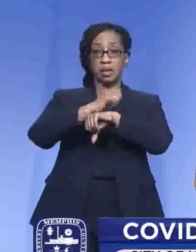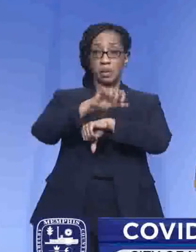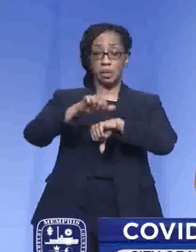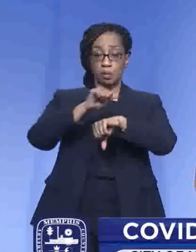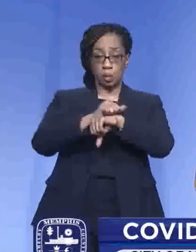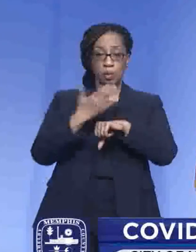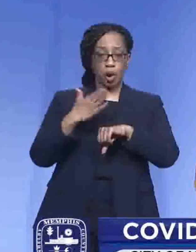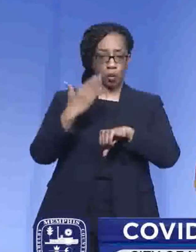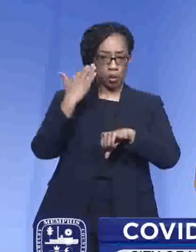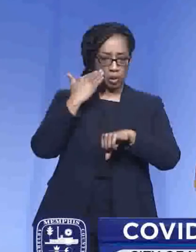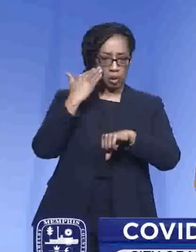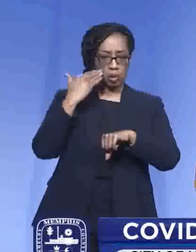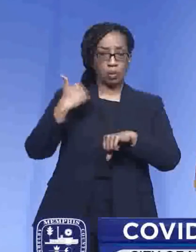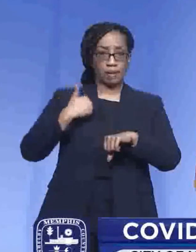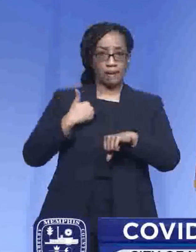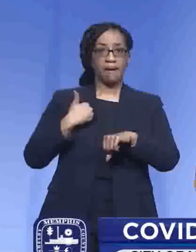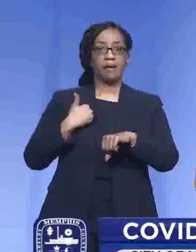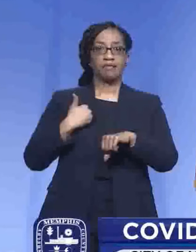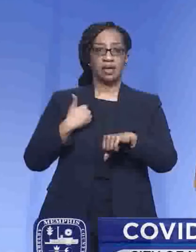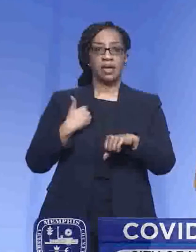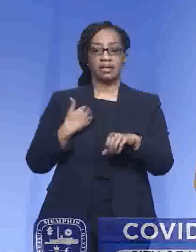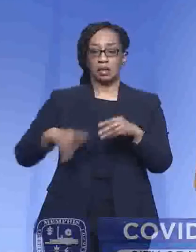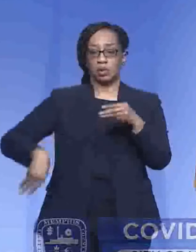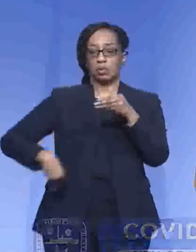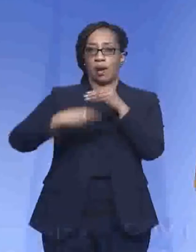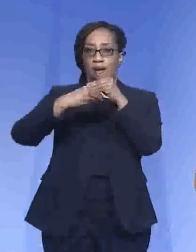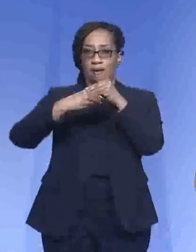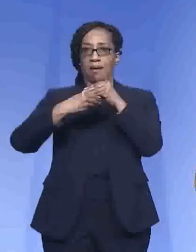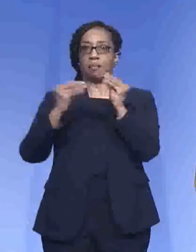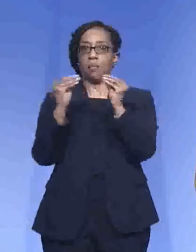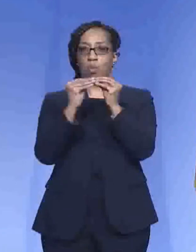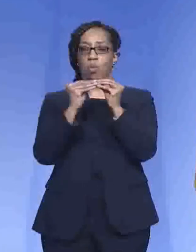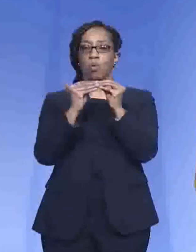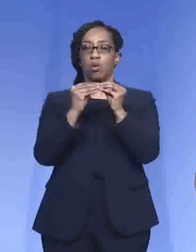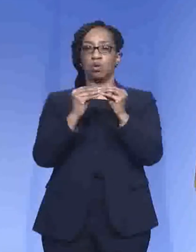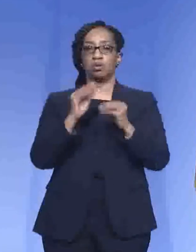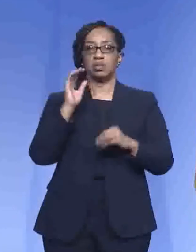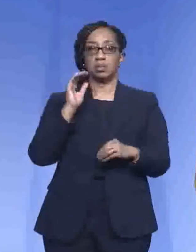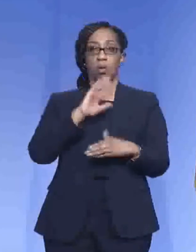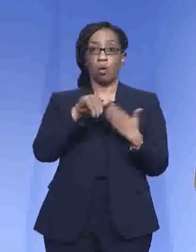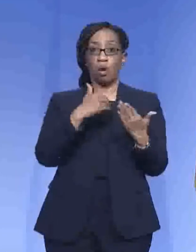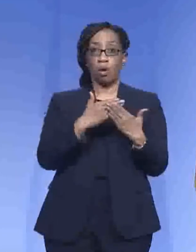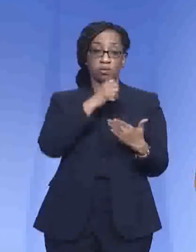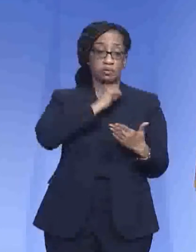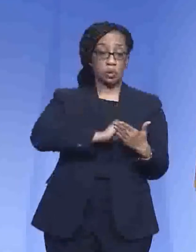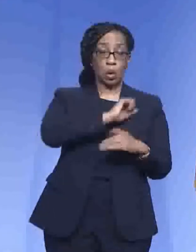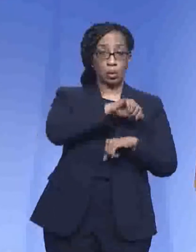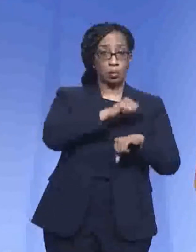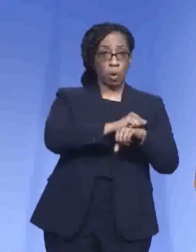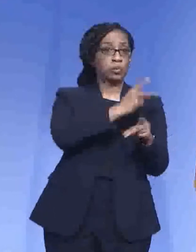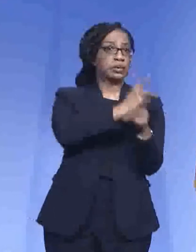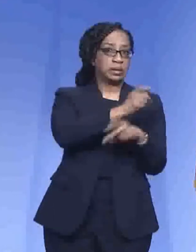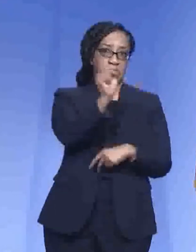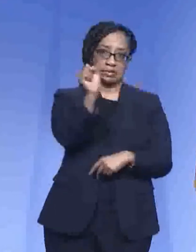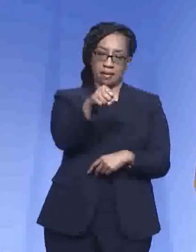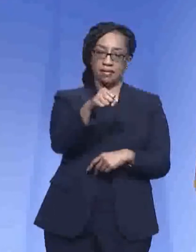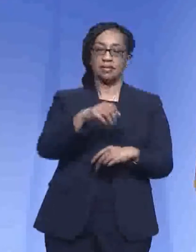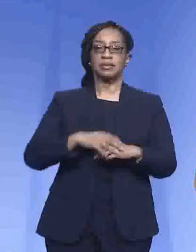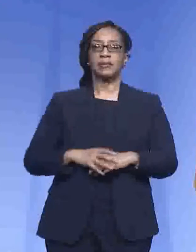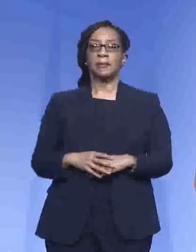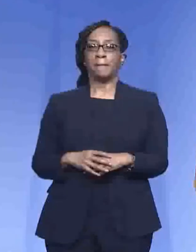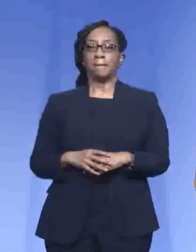that we have, and then we'll backfill with new appointments on top of that. So yes, we will honor all of those appointments. I will tell you